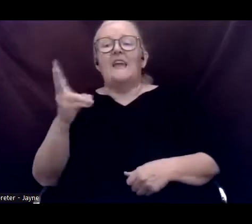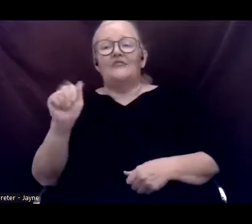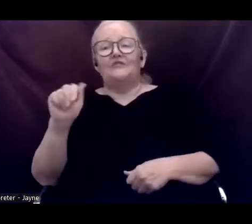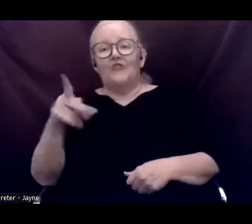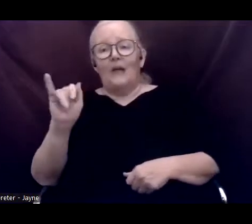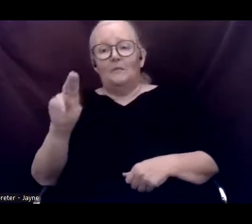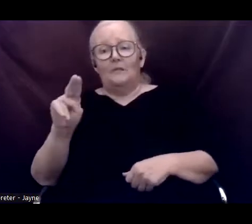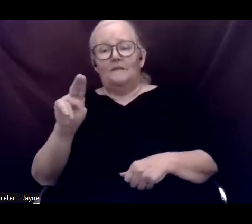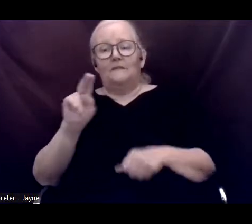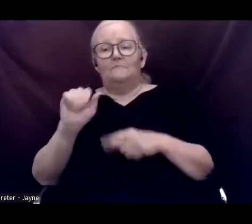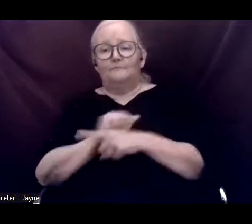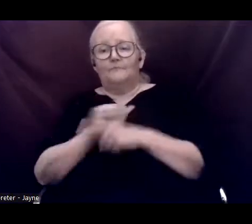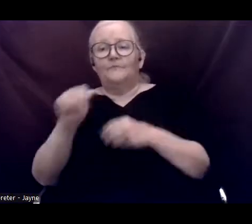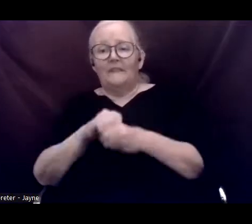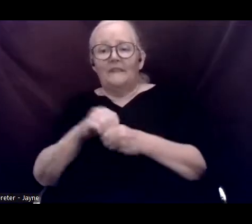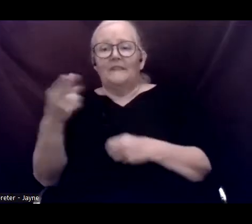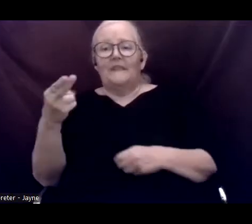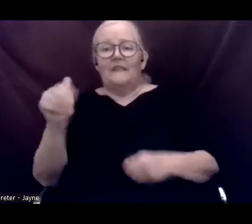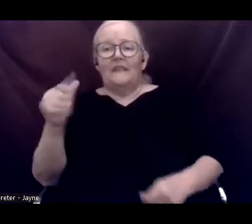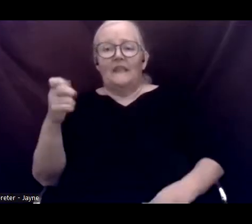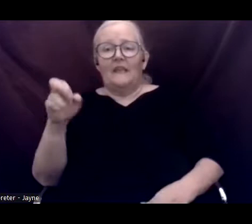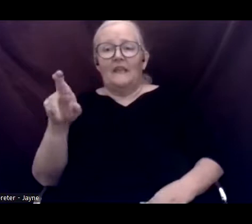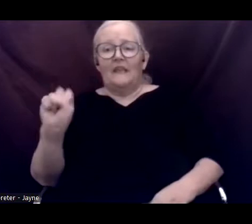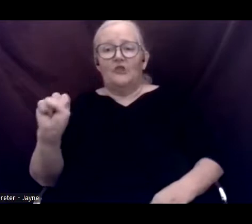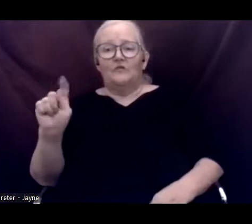Hagerstown. She serves now